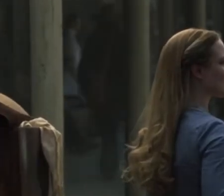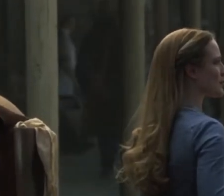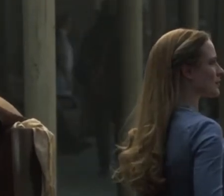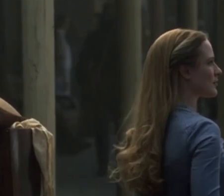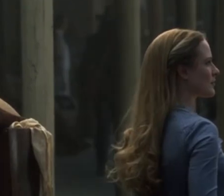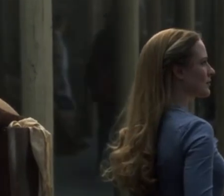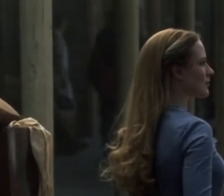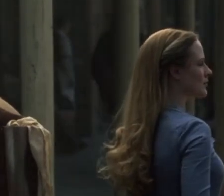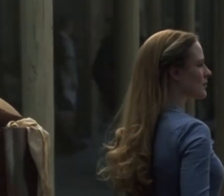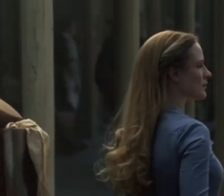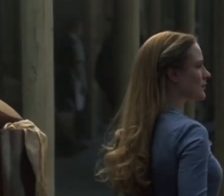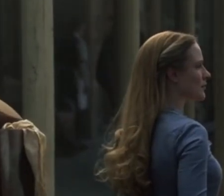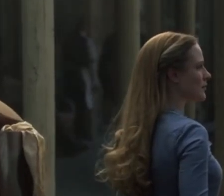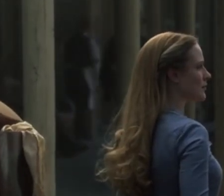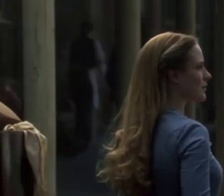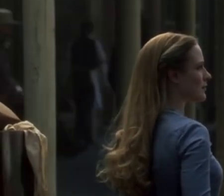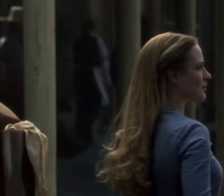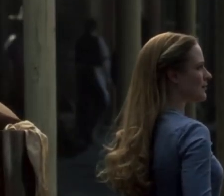Let's go.